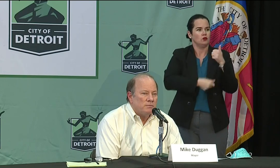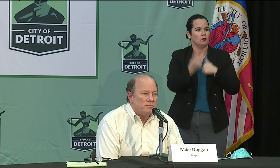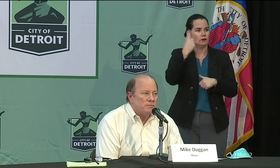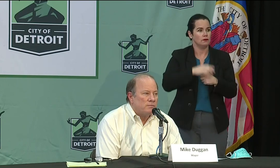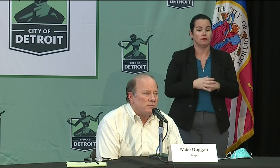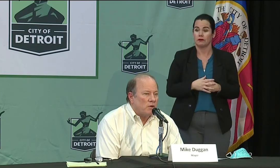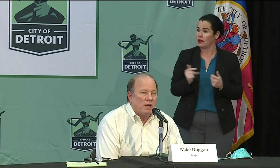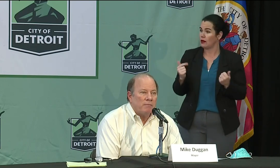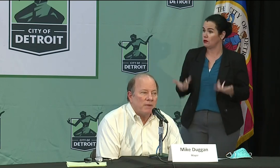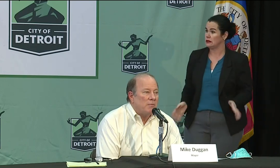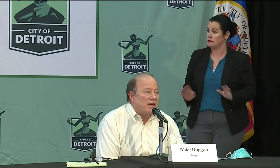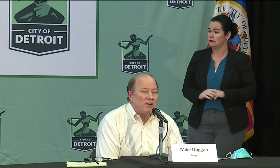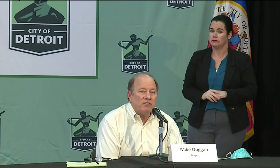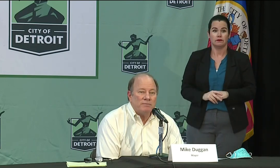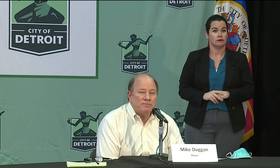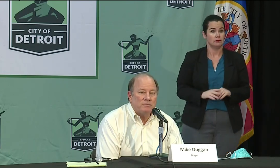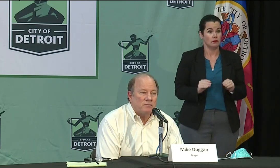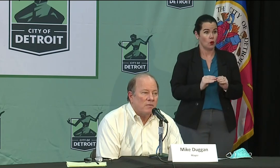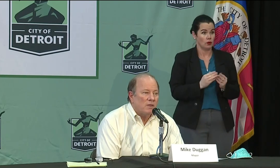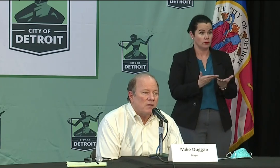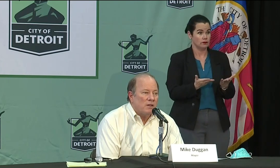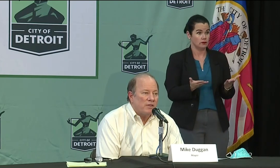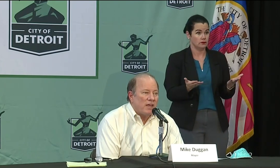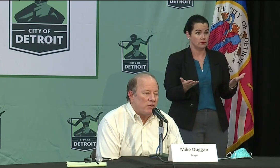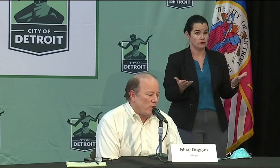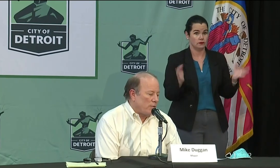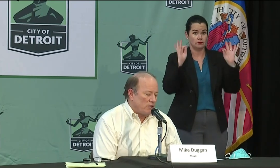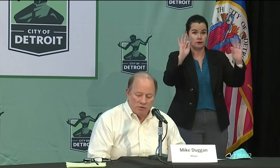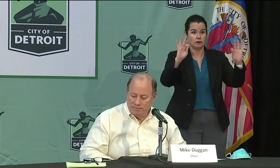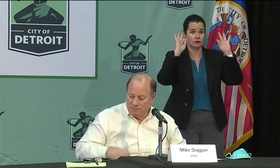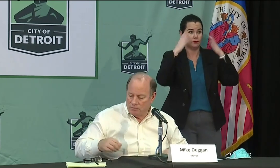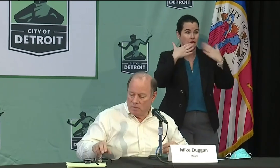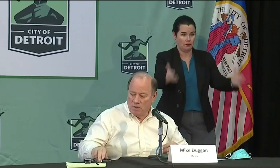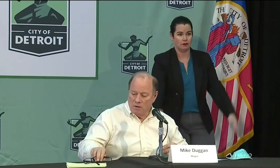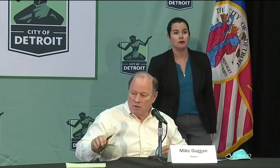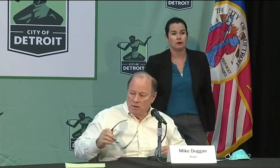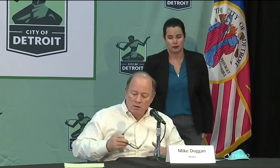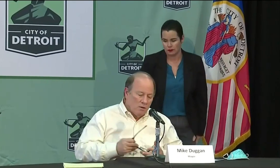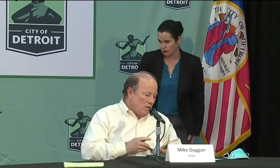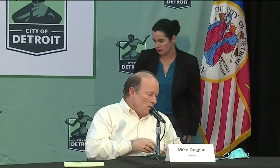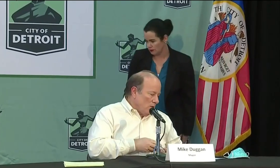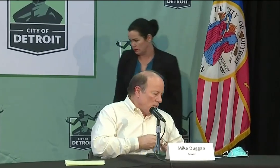question. Okay, anybody else? Thank you very much.